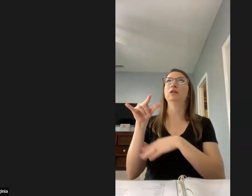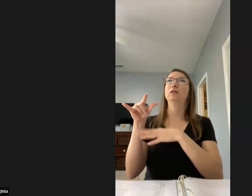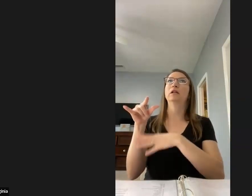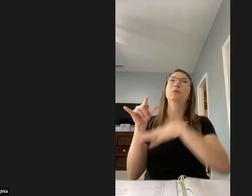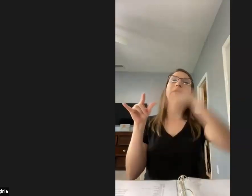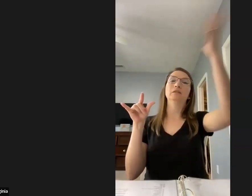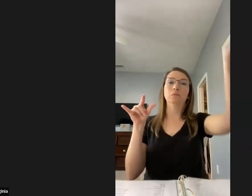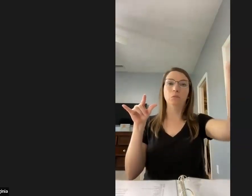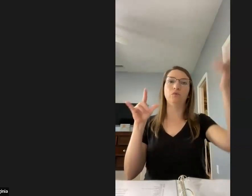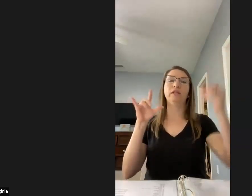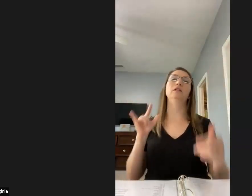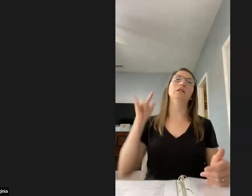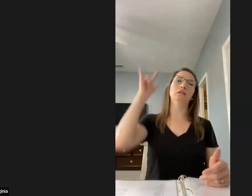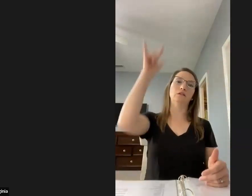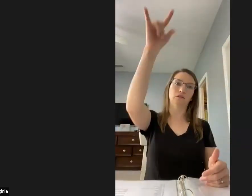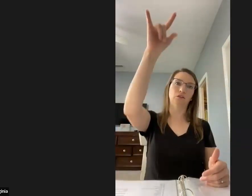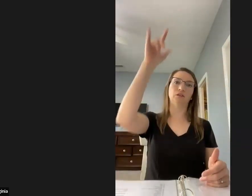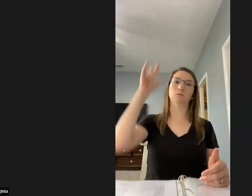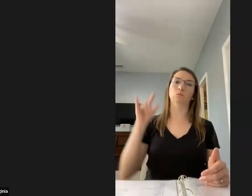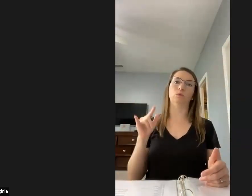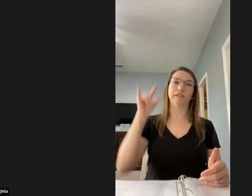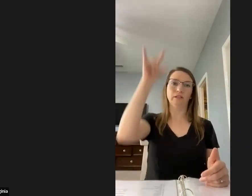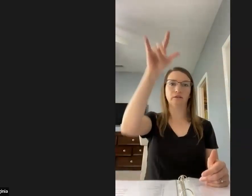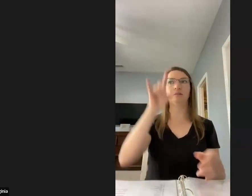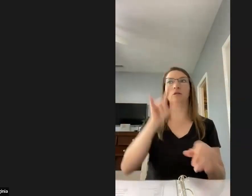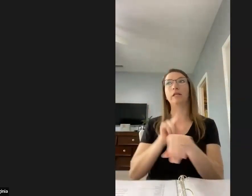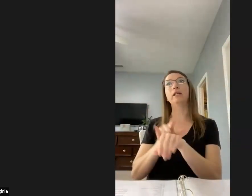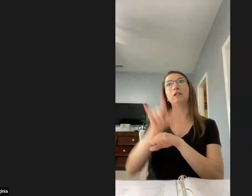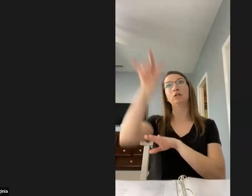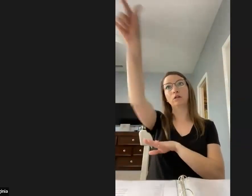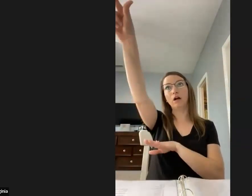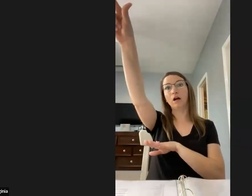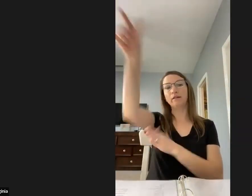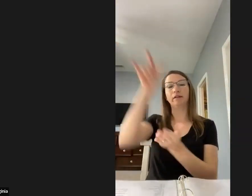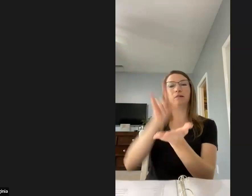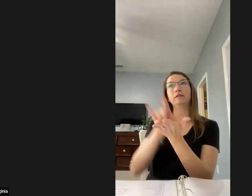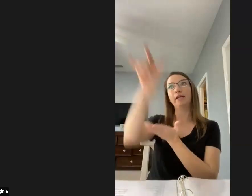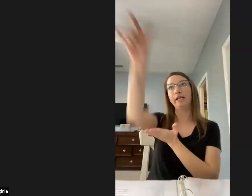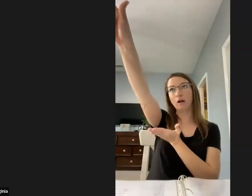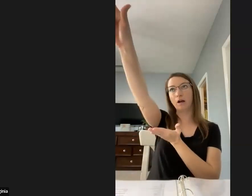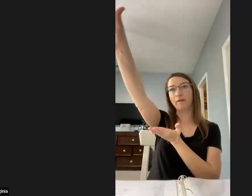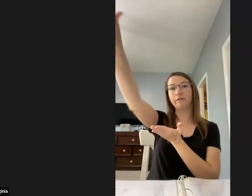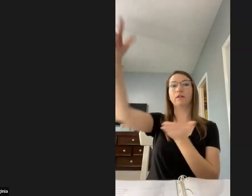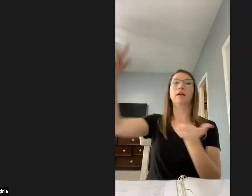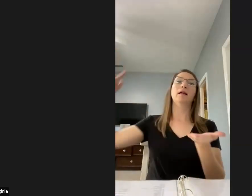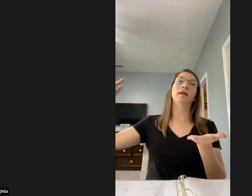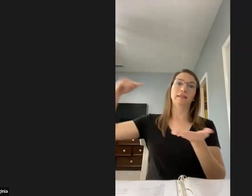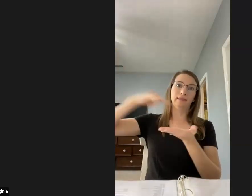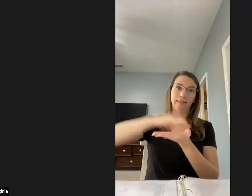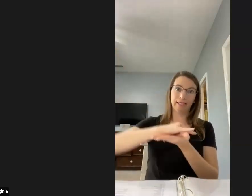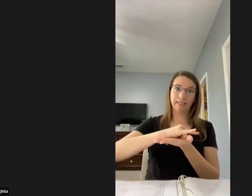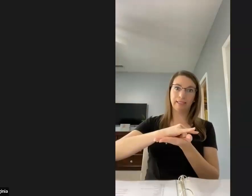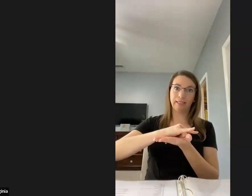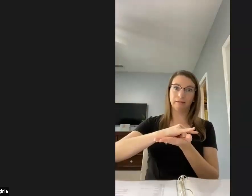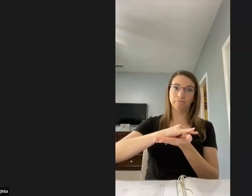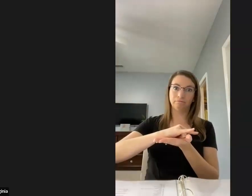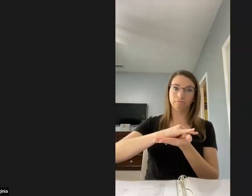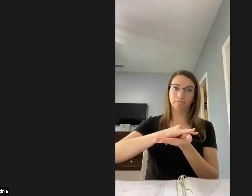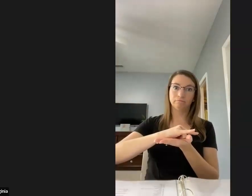the airplane is moving, then you're just gonna move it. So like took off, like take off, landing.